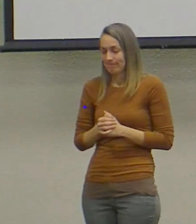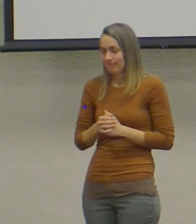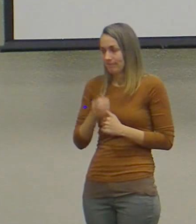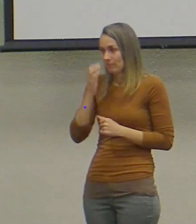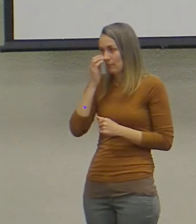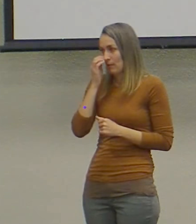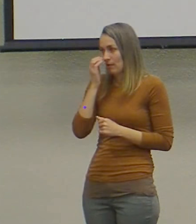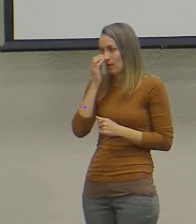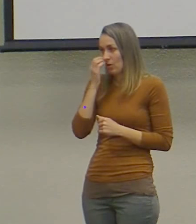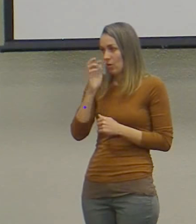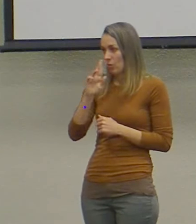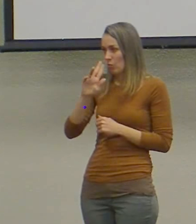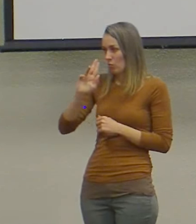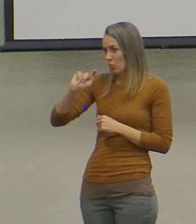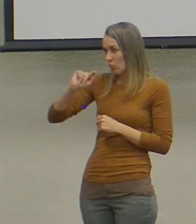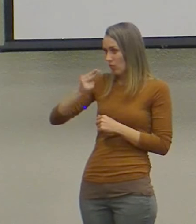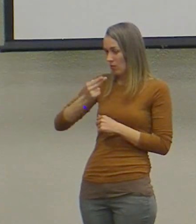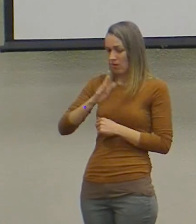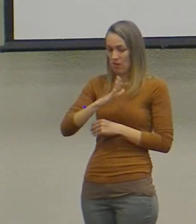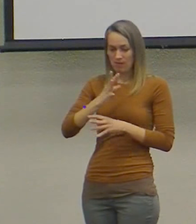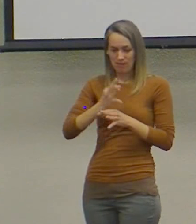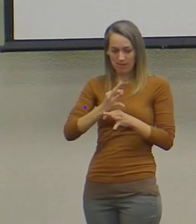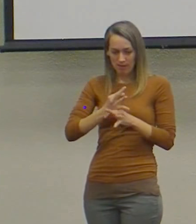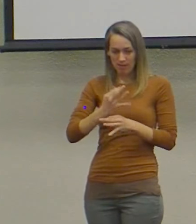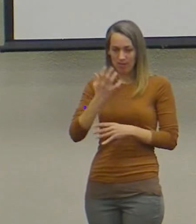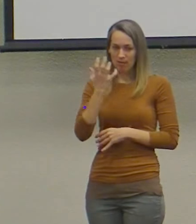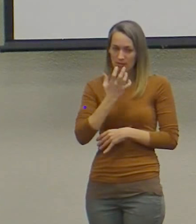You know, isn't Ruth's faith amazing?